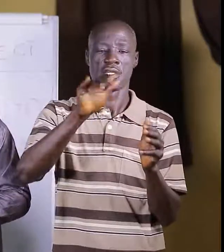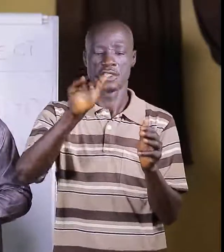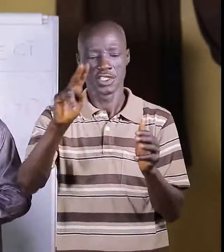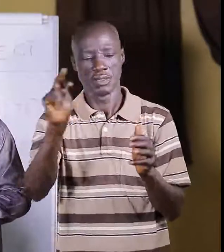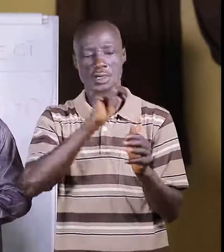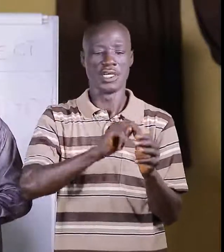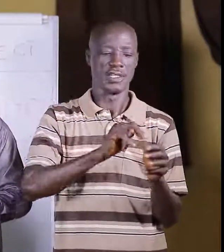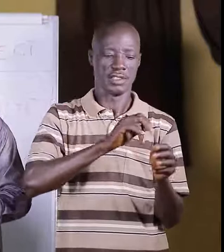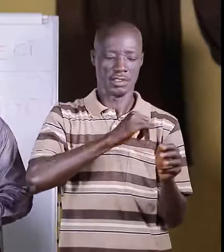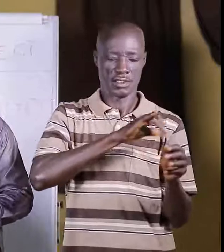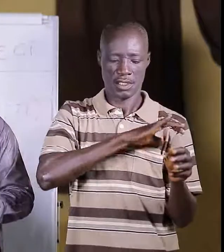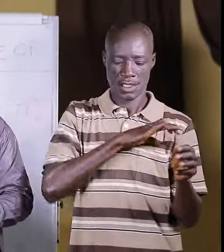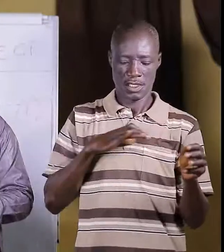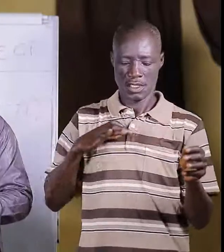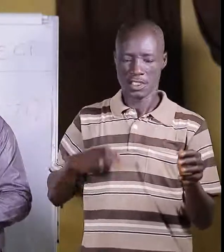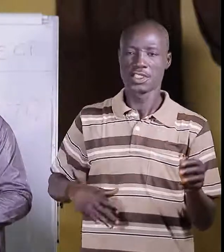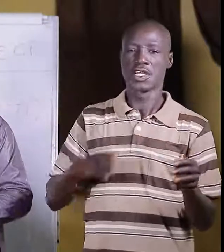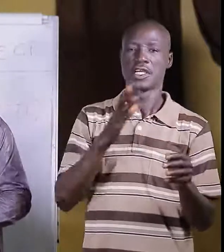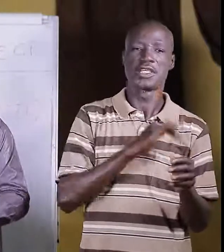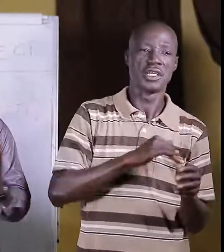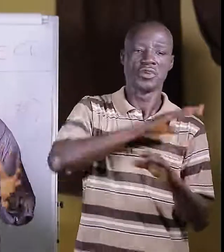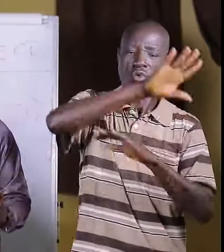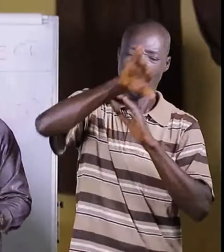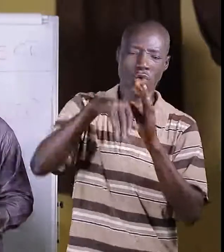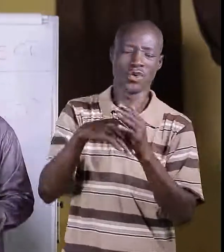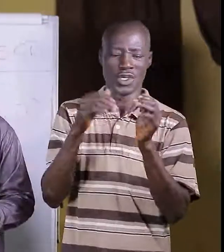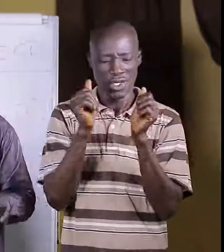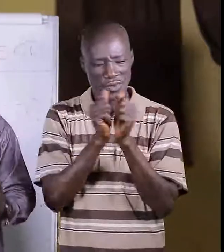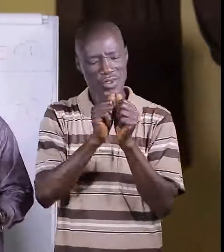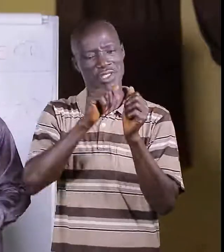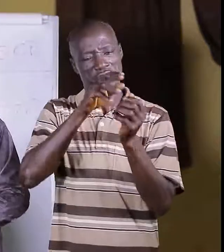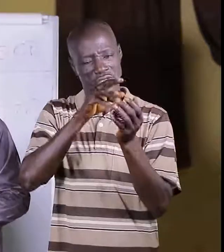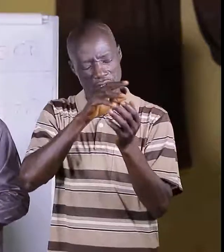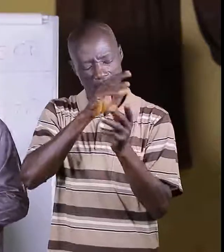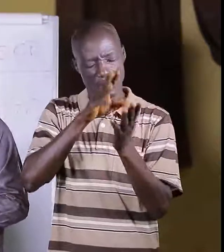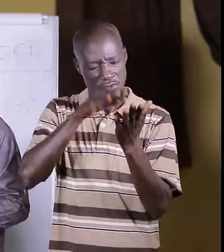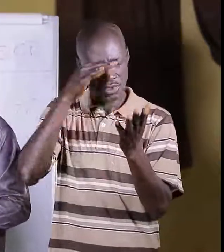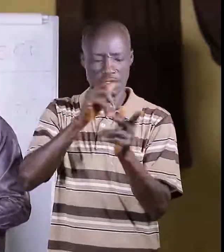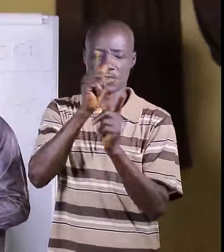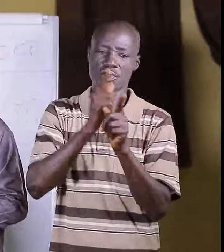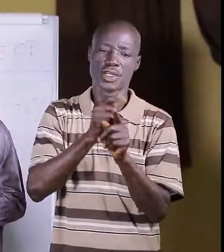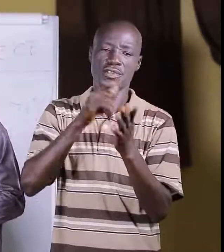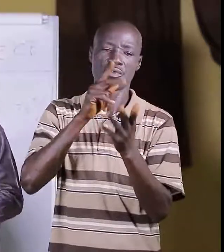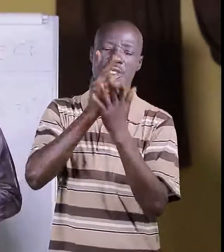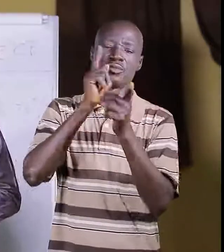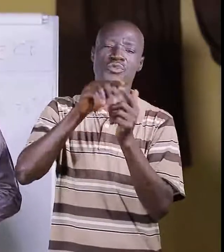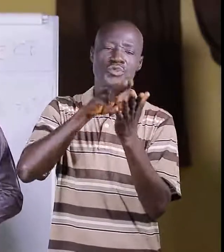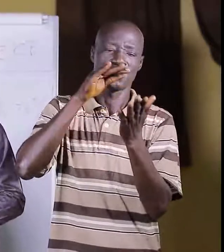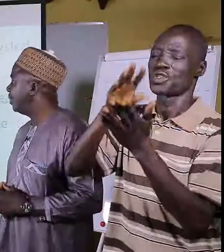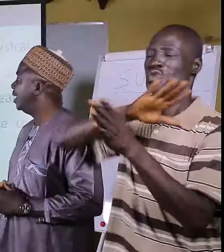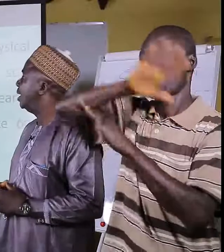will help you to know who live where on the earth's surface. 2,